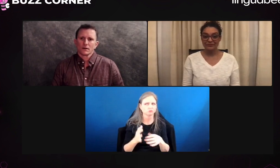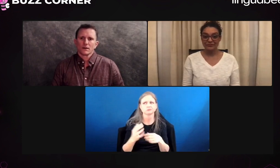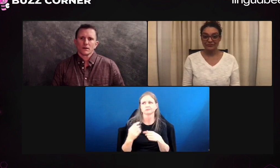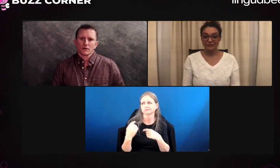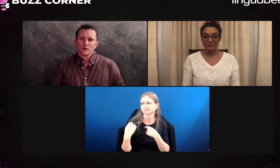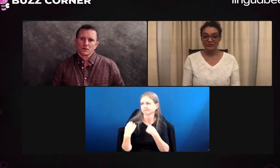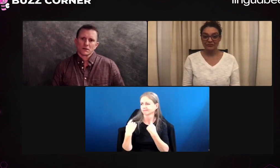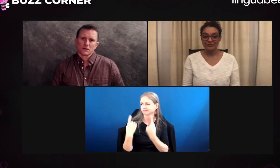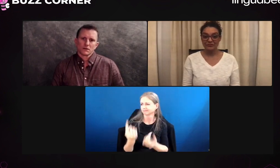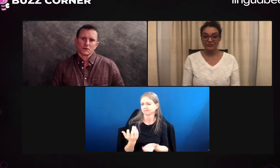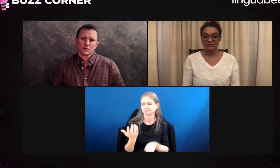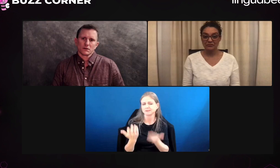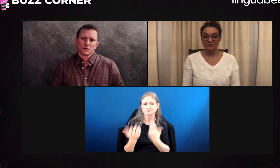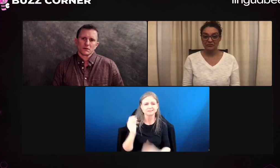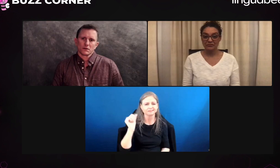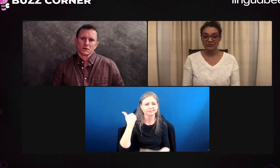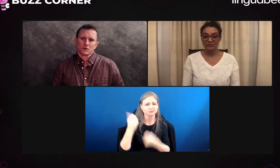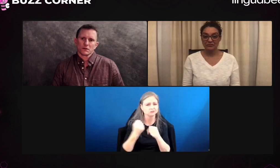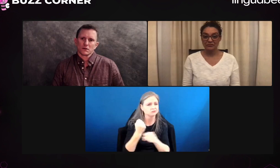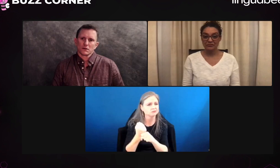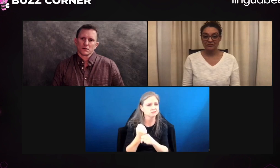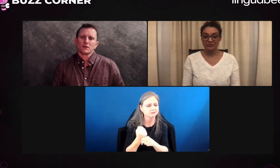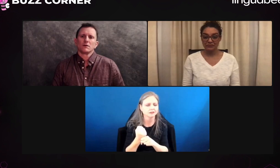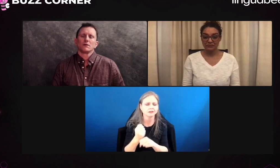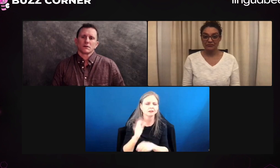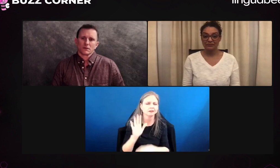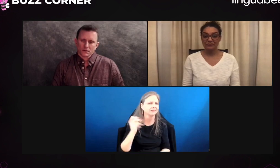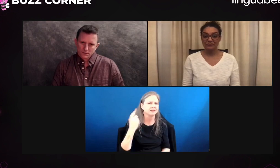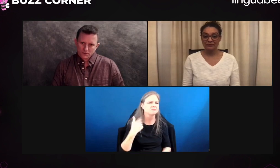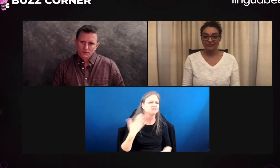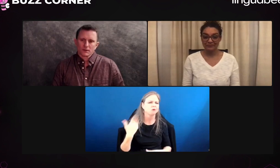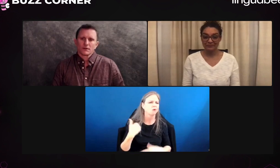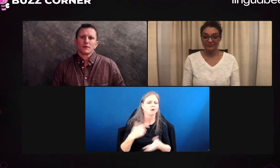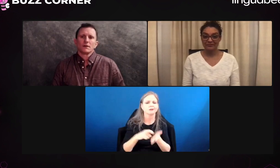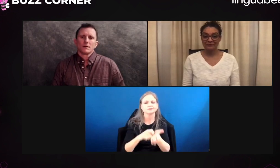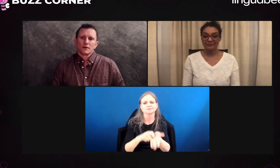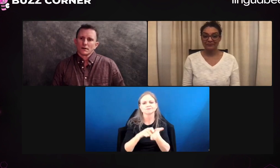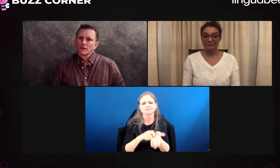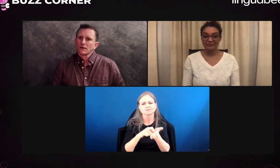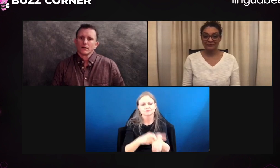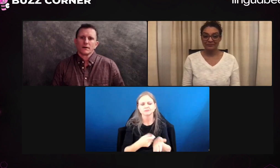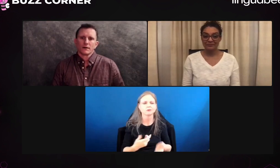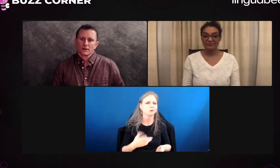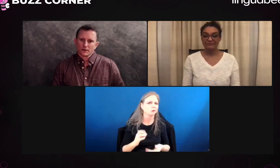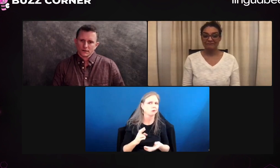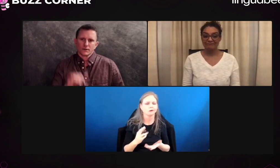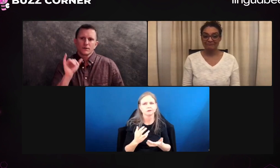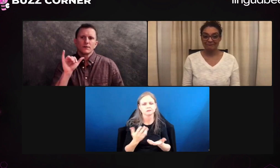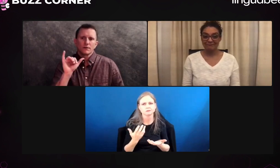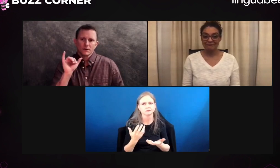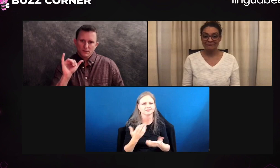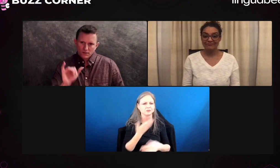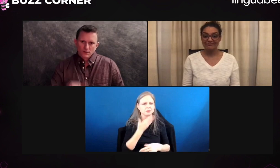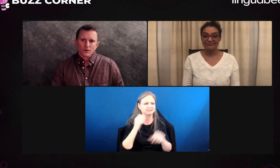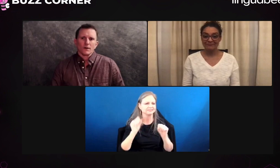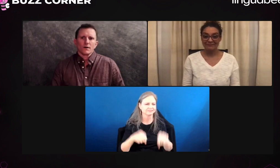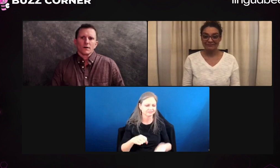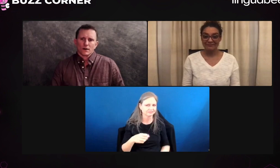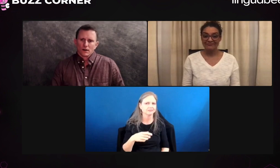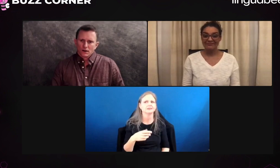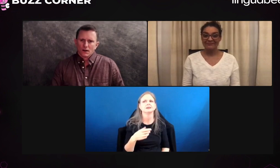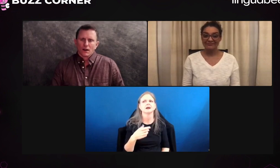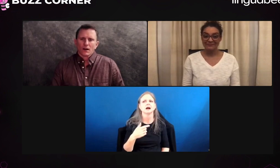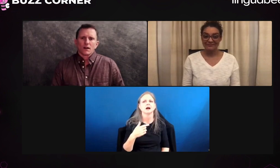interpreters. I have started to use interpreters over the course of the past 10 years. Historically, I